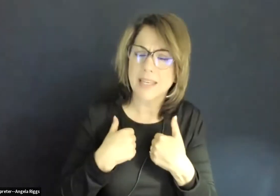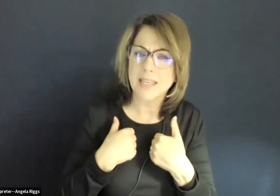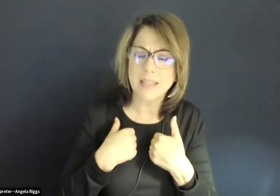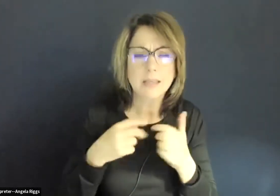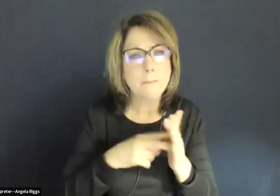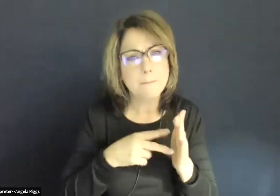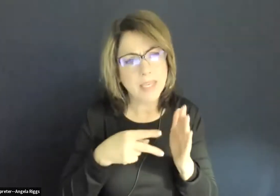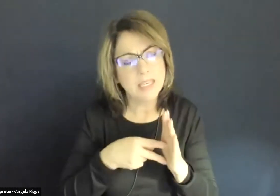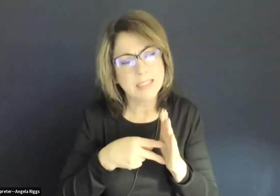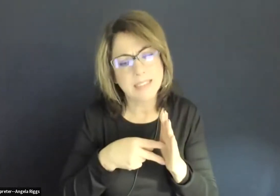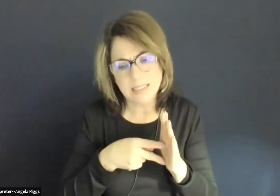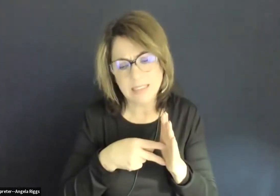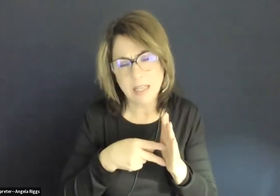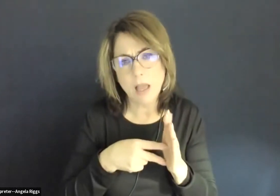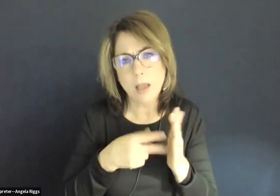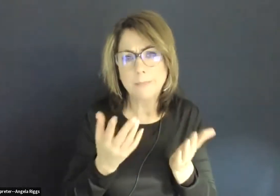having